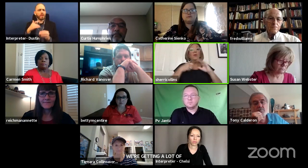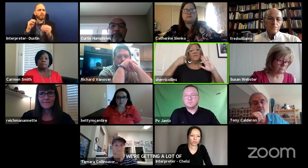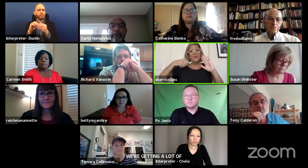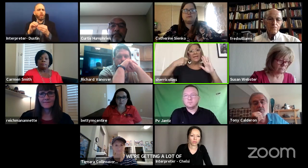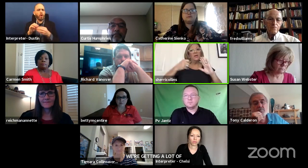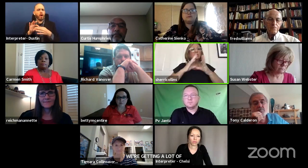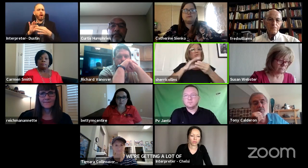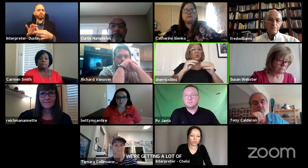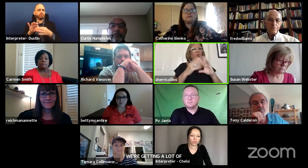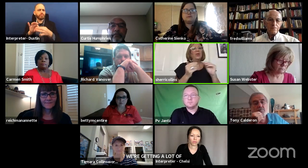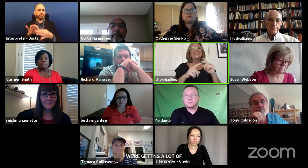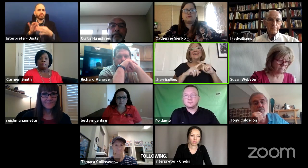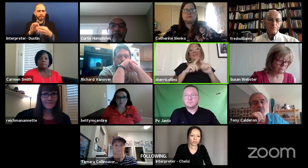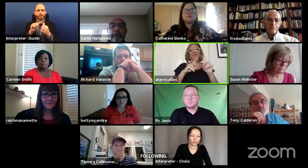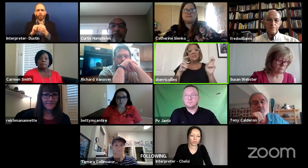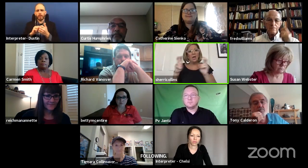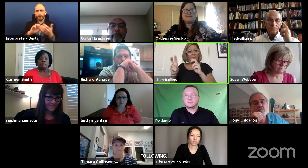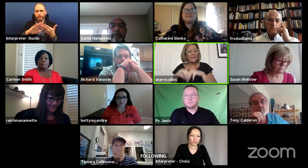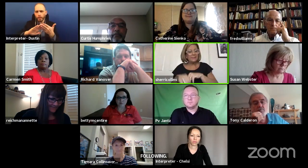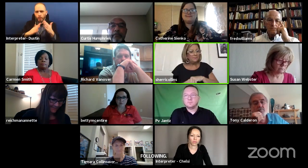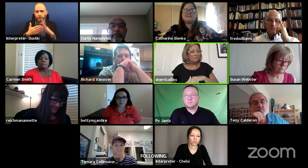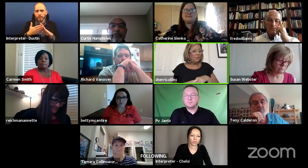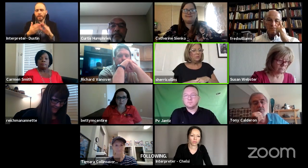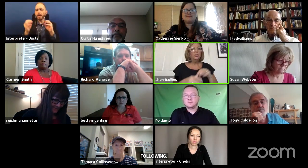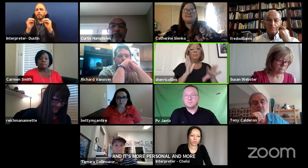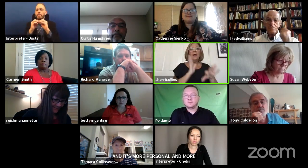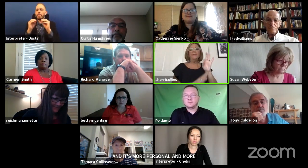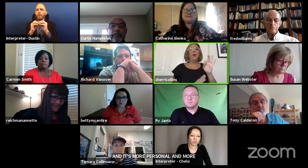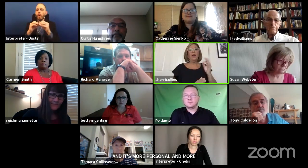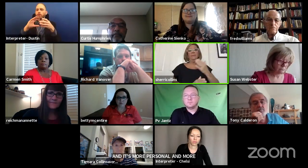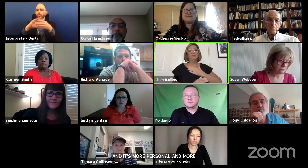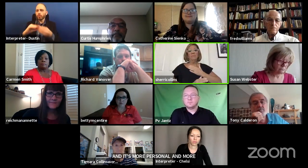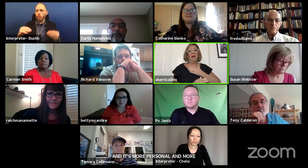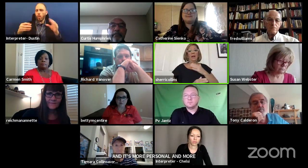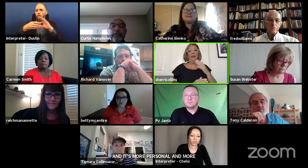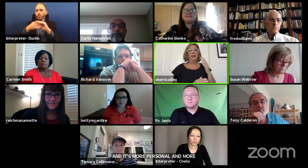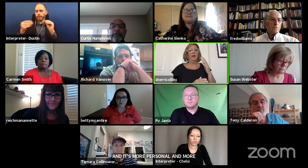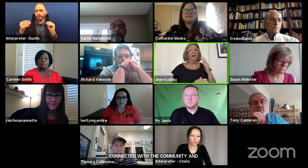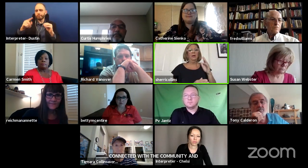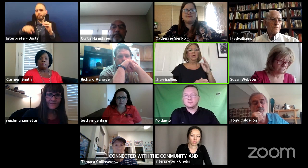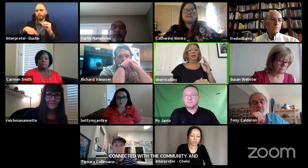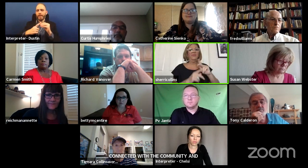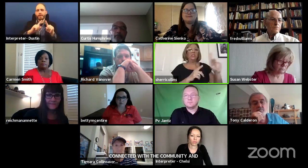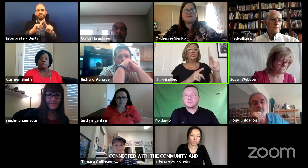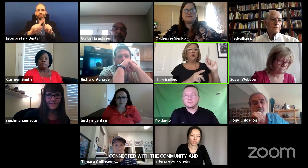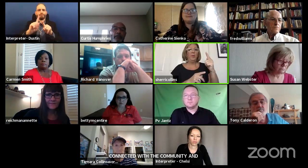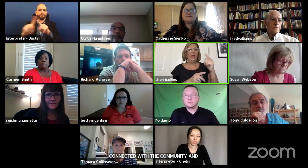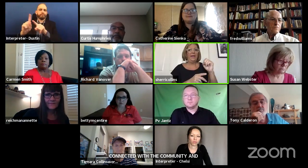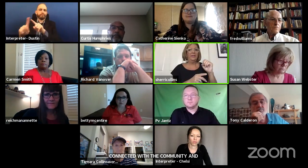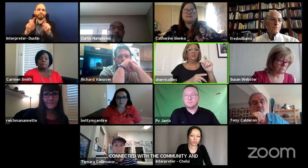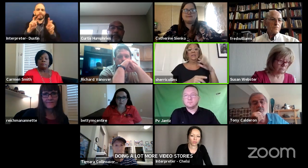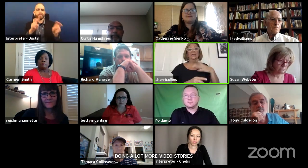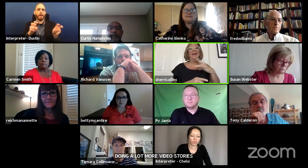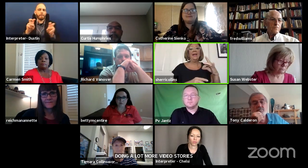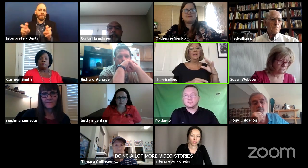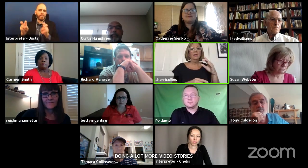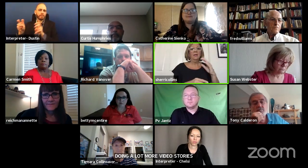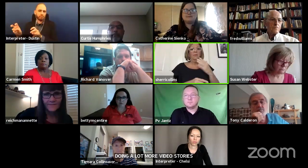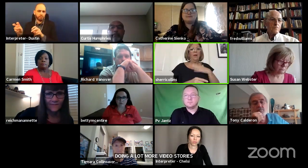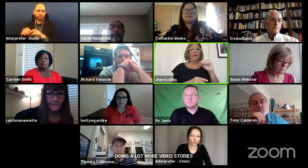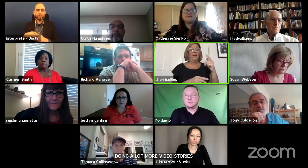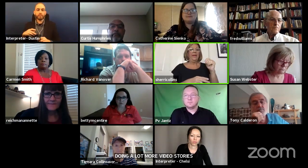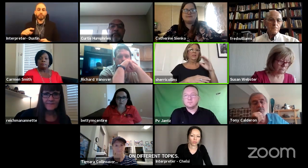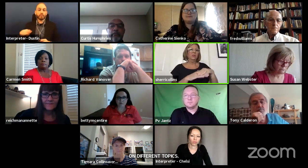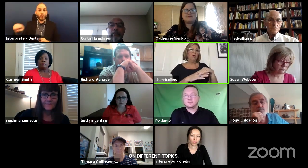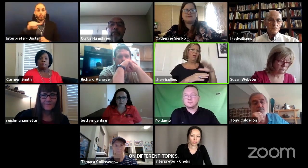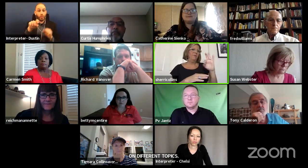lot more video stories on different topics. So you might find my professional page. You can like